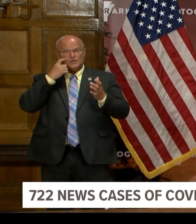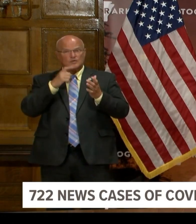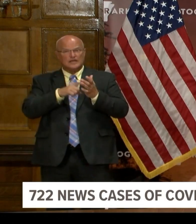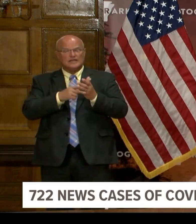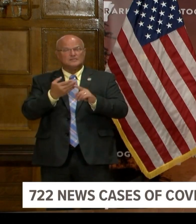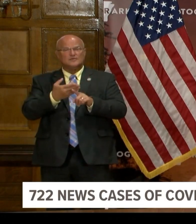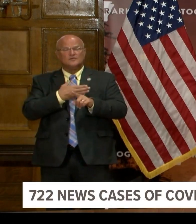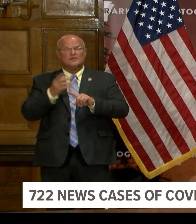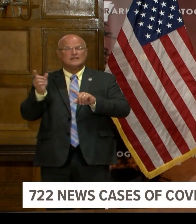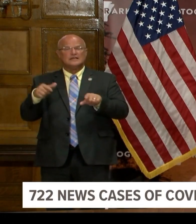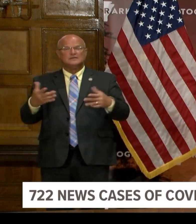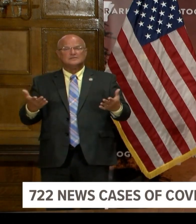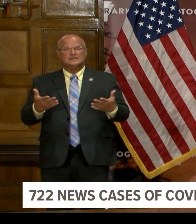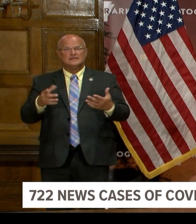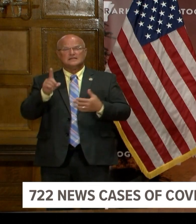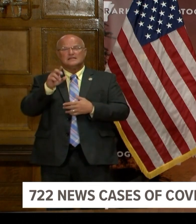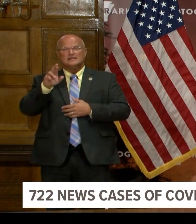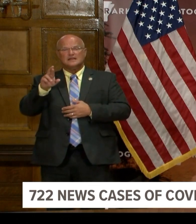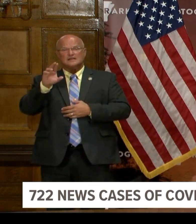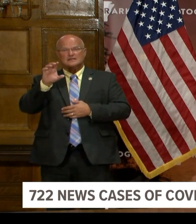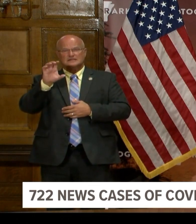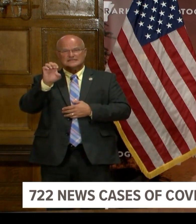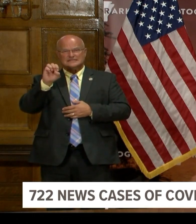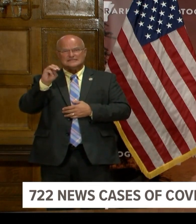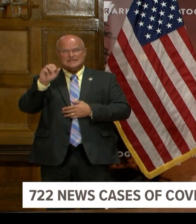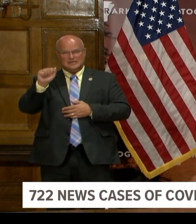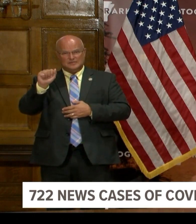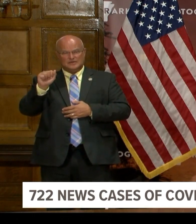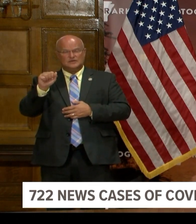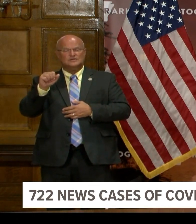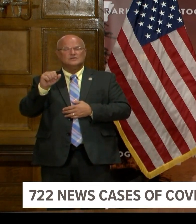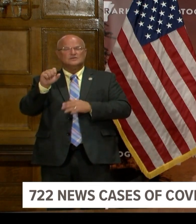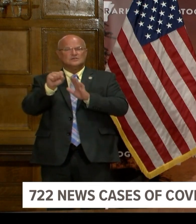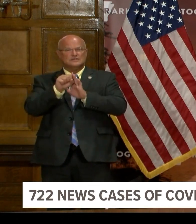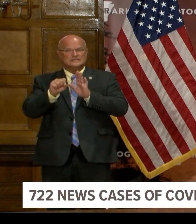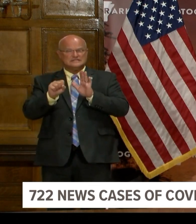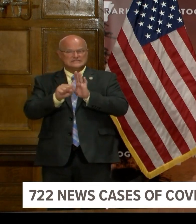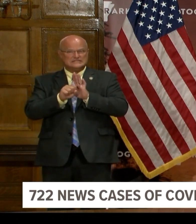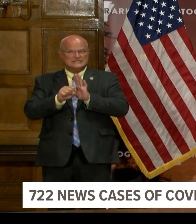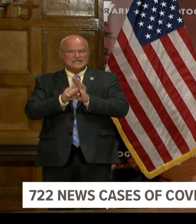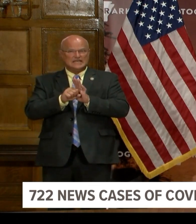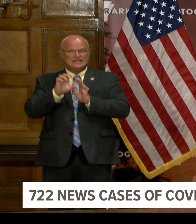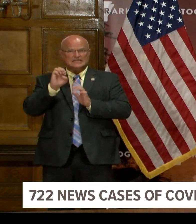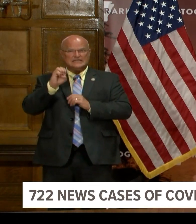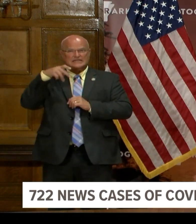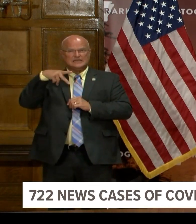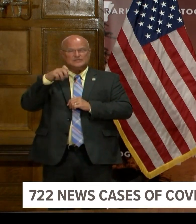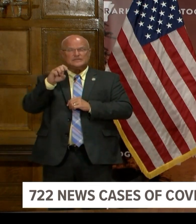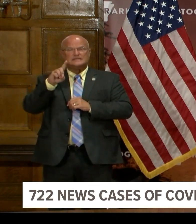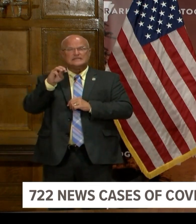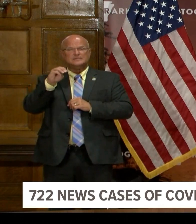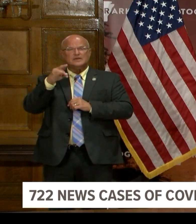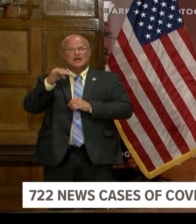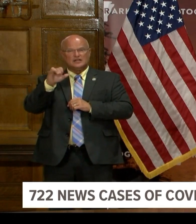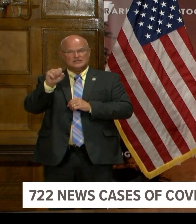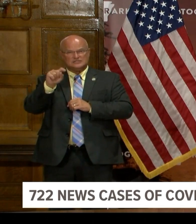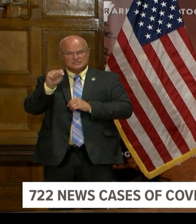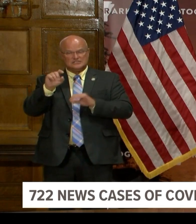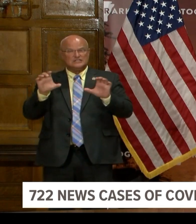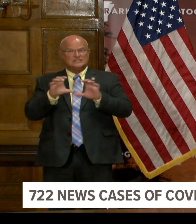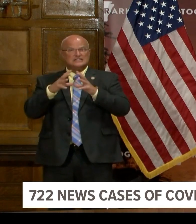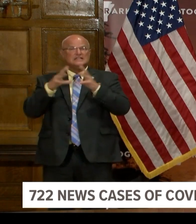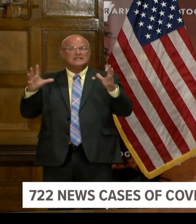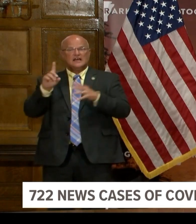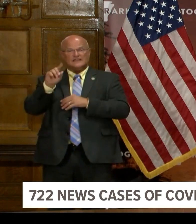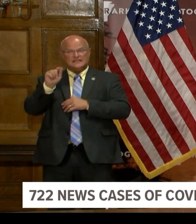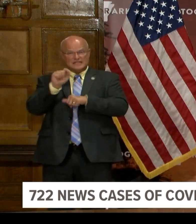comes Dr. Sema, Mike Sema, who's one of our state epidemiologists that does a lot of the data work